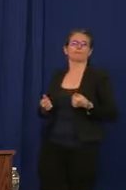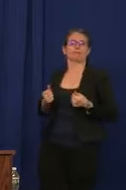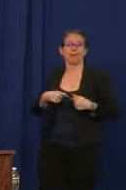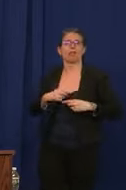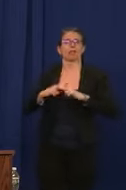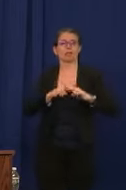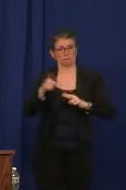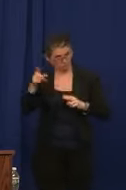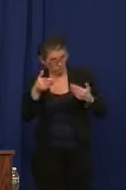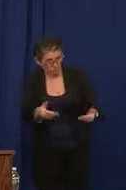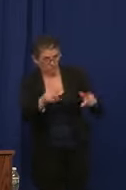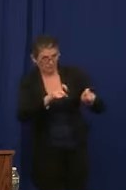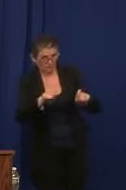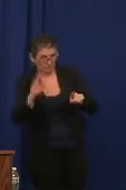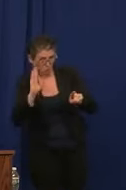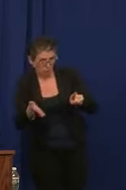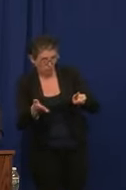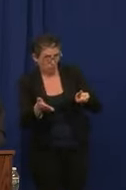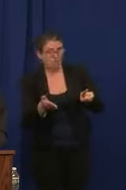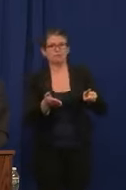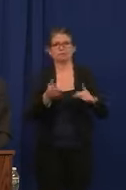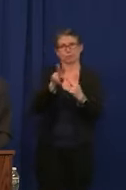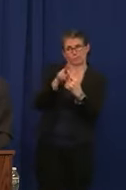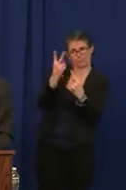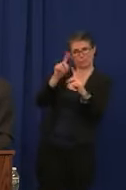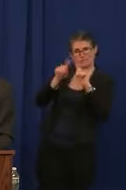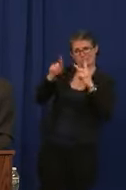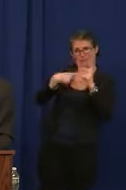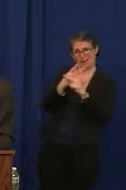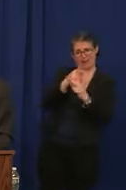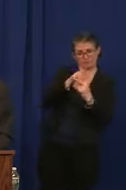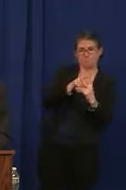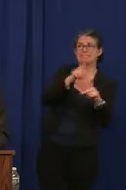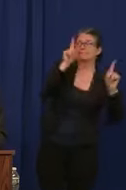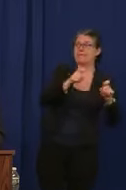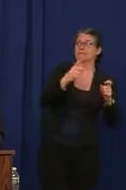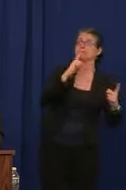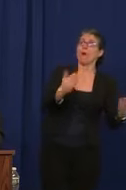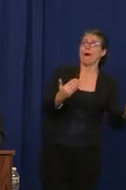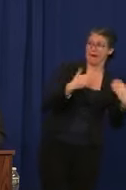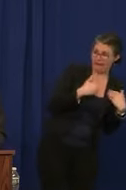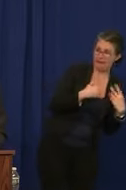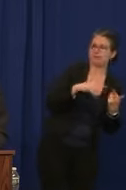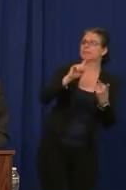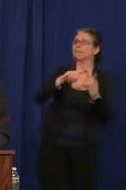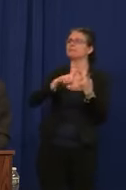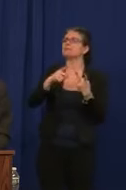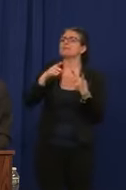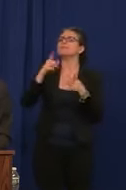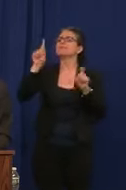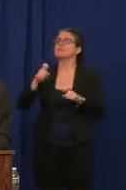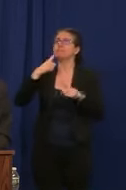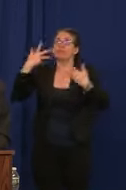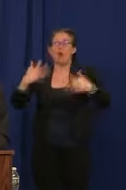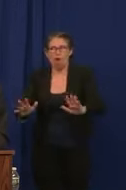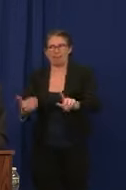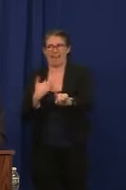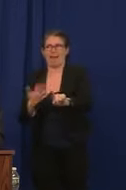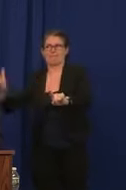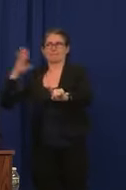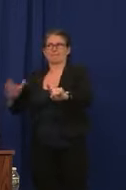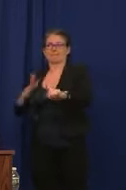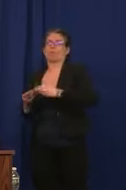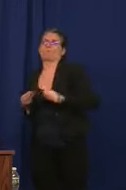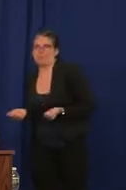antibody testing capacity, and when do you think that might be available? I'm not an expert on the antibody testing,